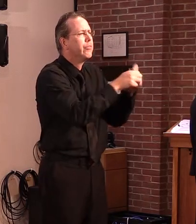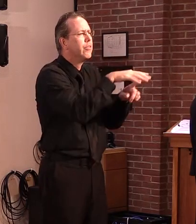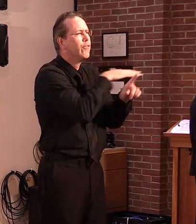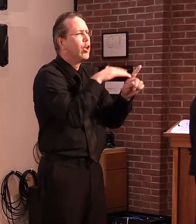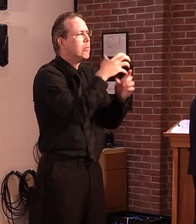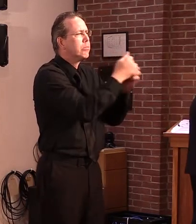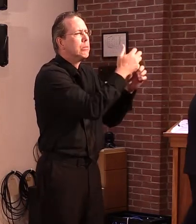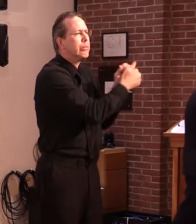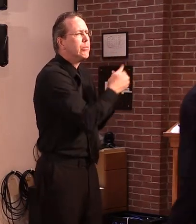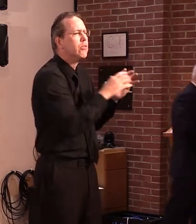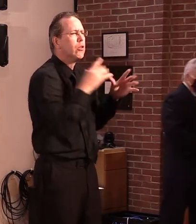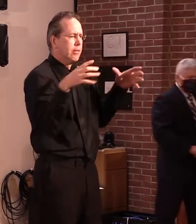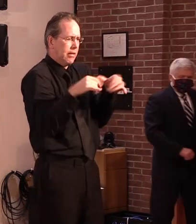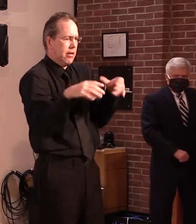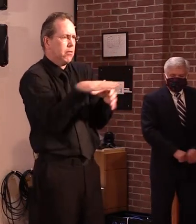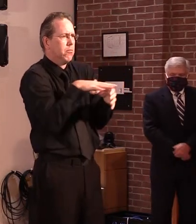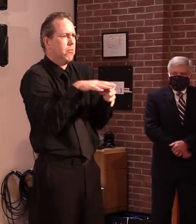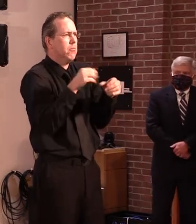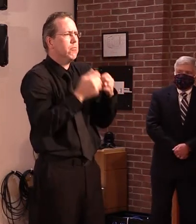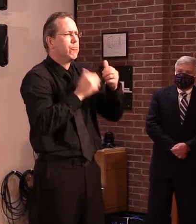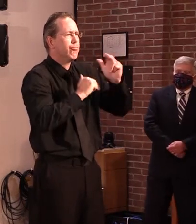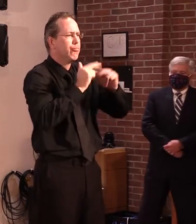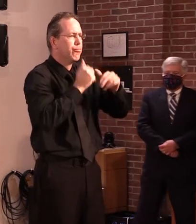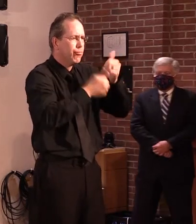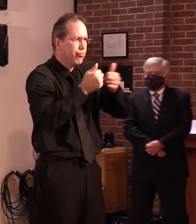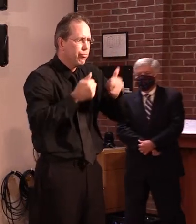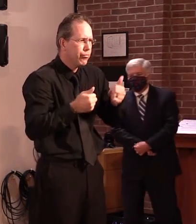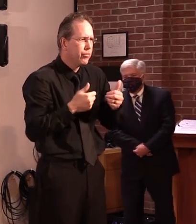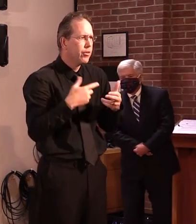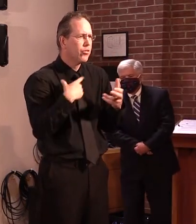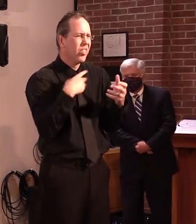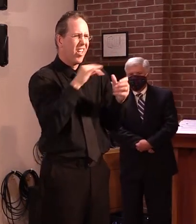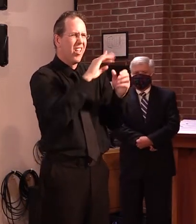Thank you. You're welcome.